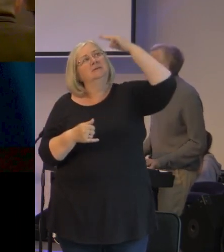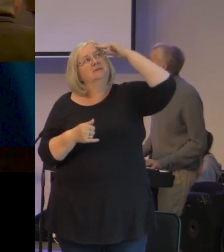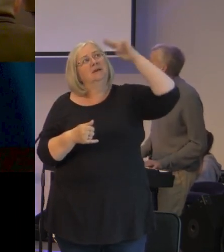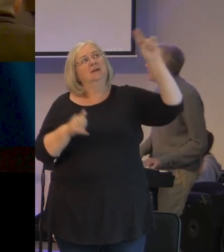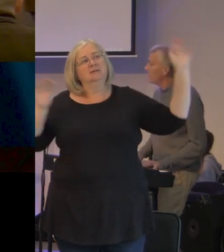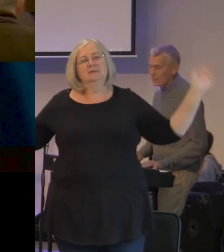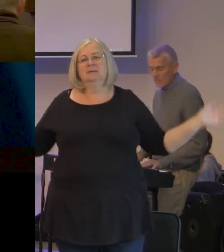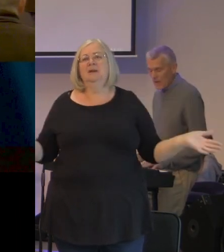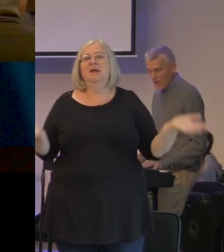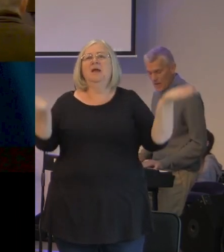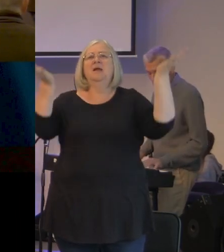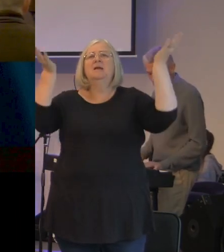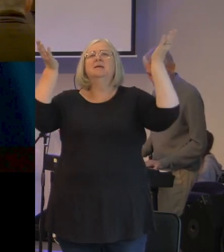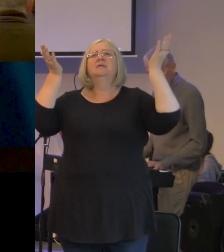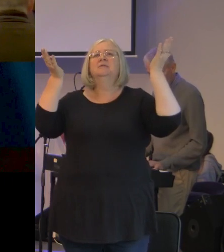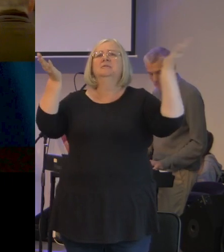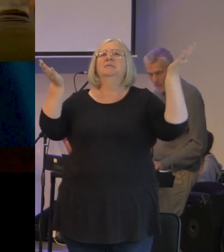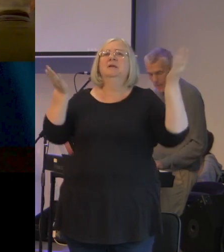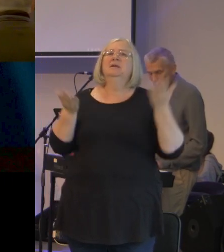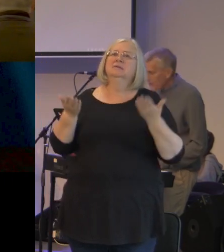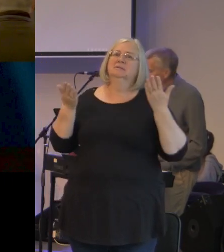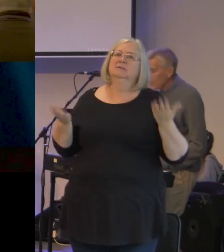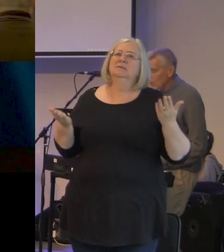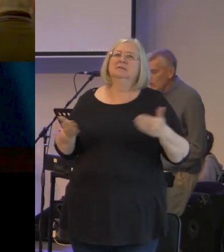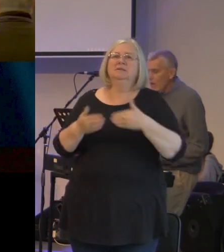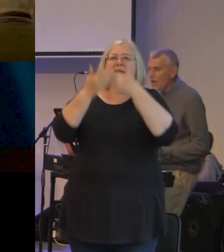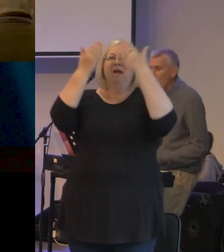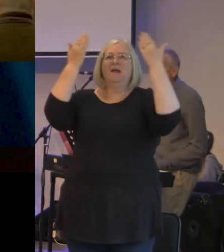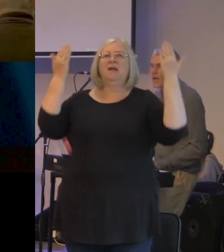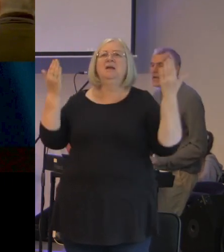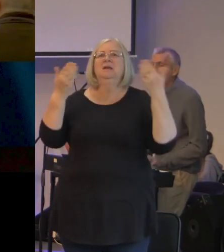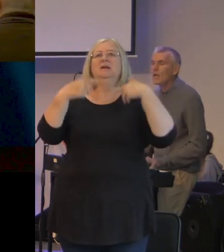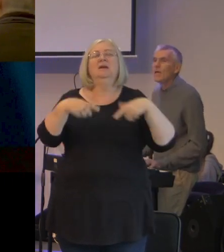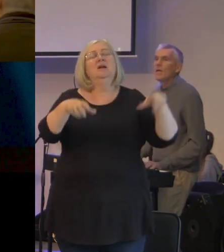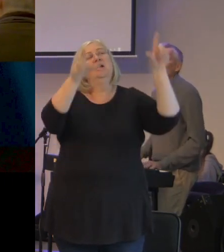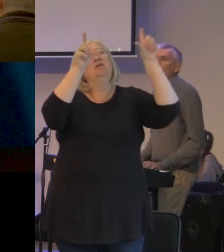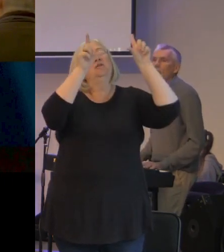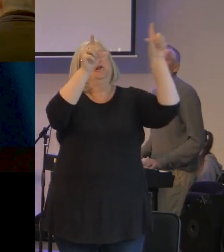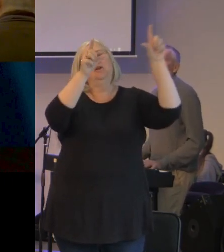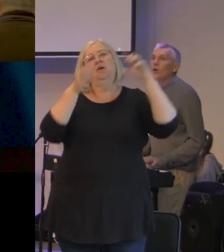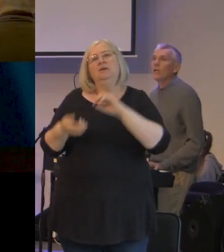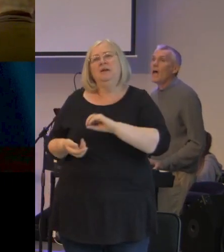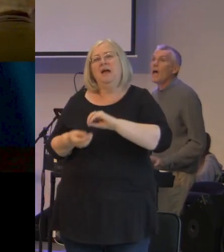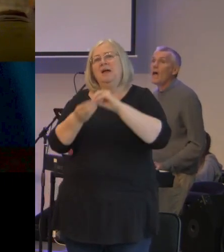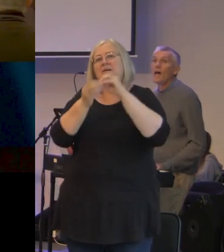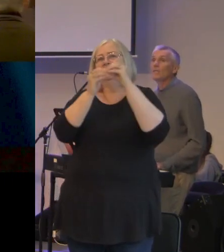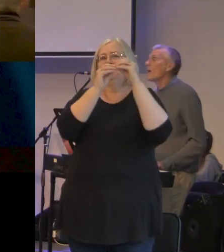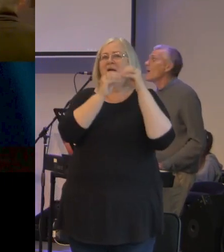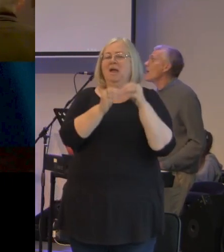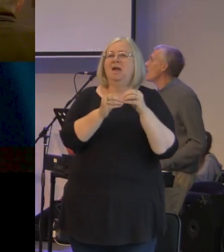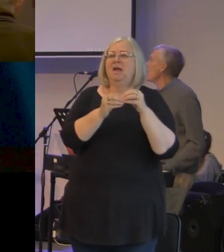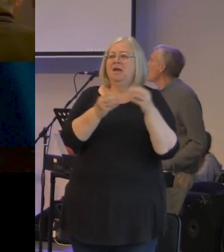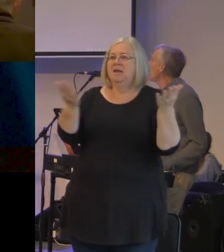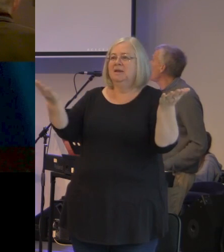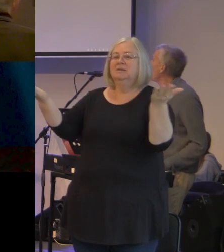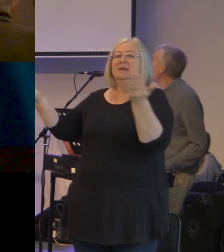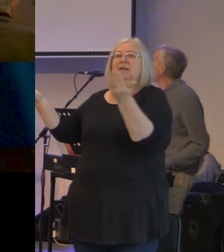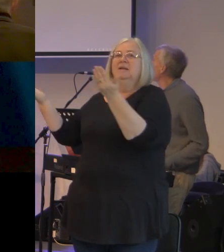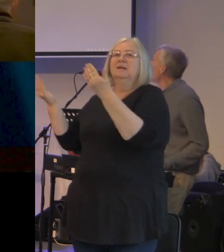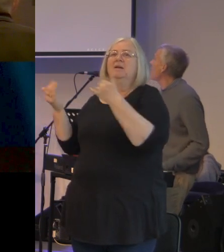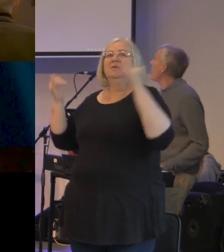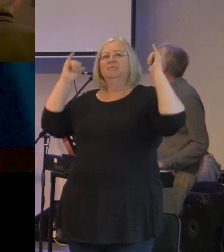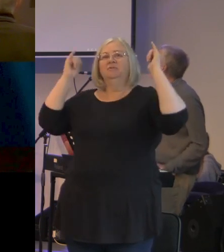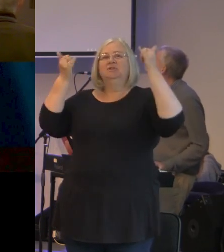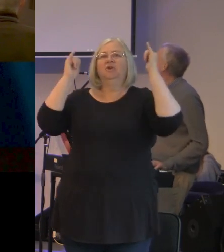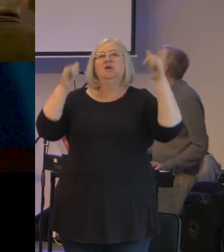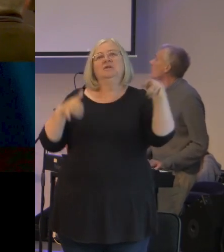we lift his name. This is the day that the Lord has made.